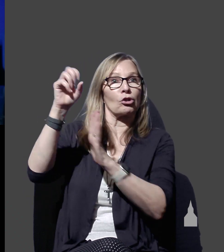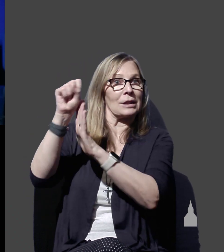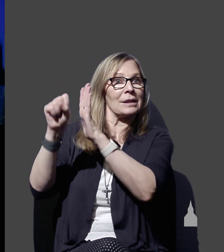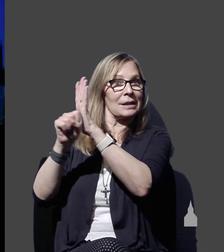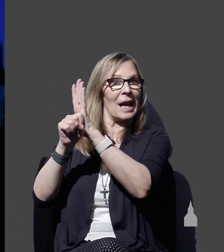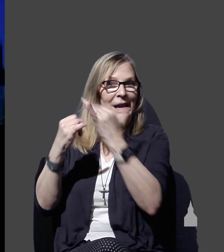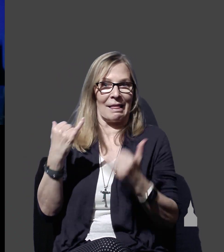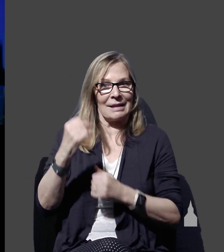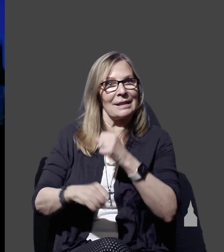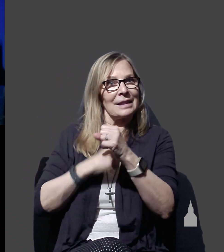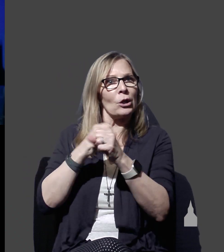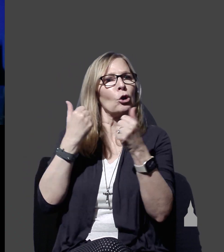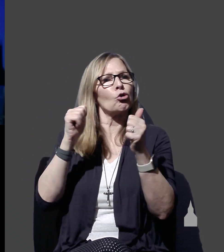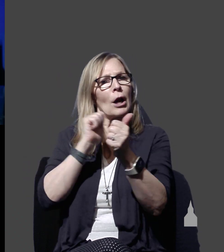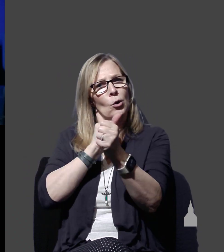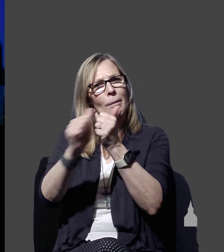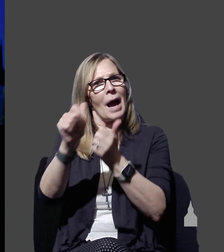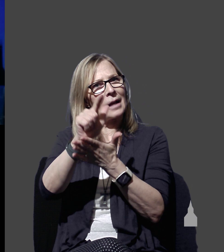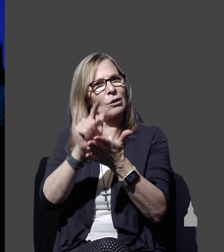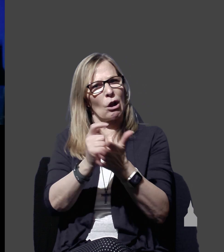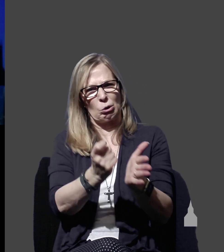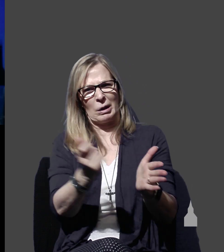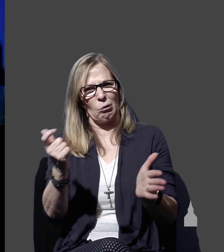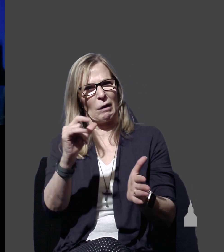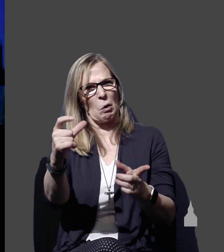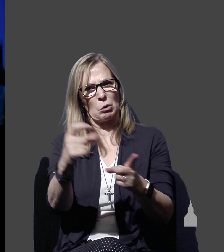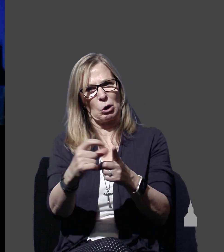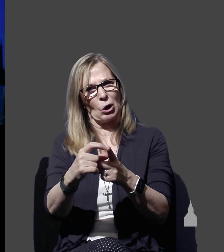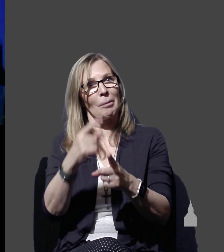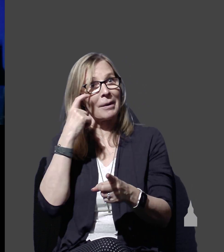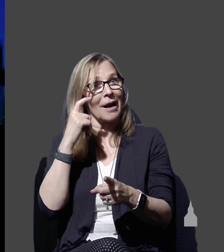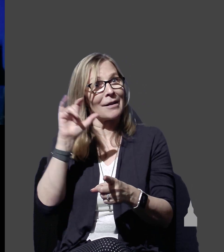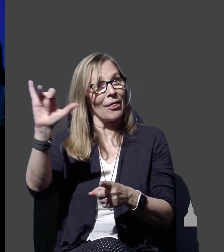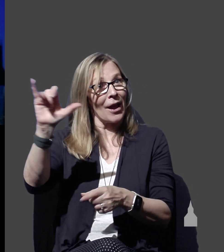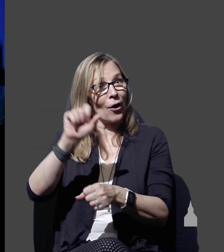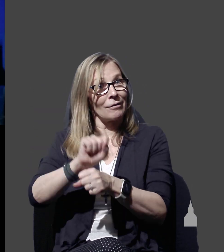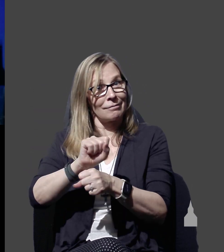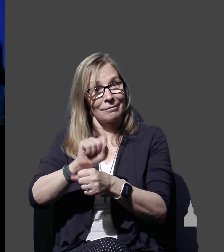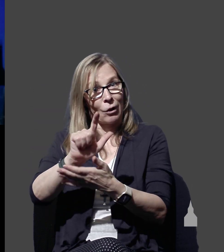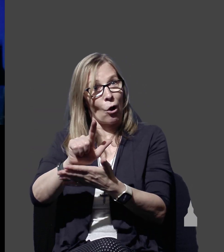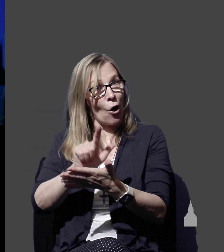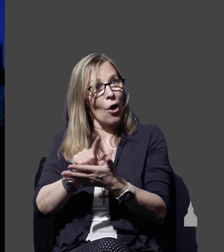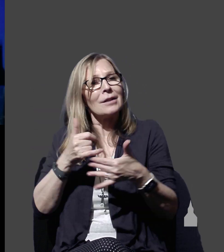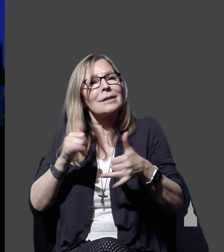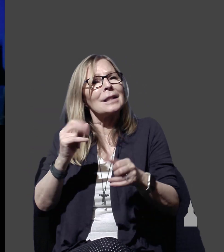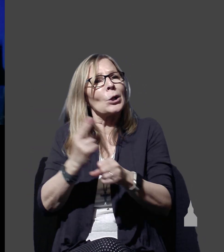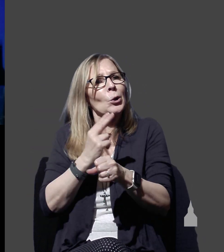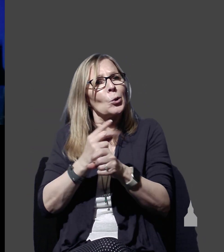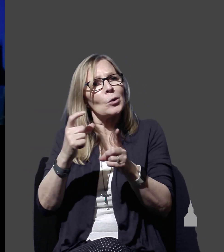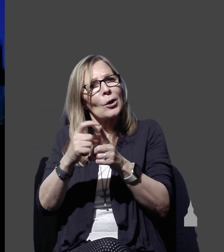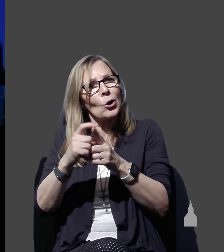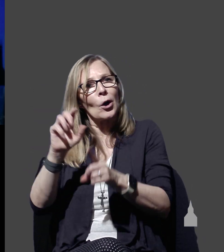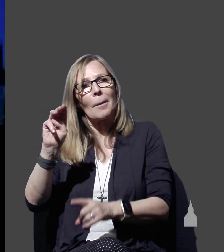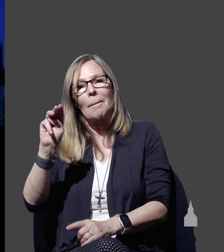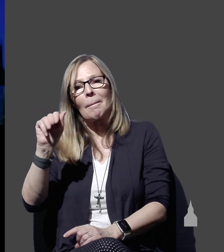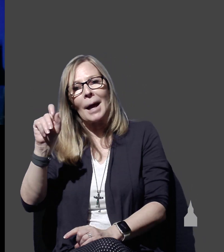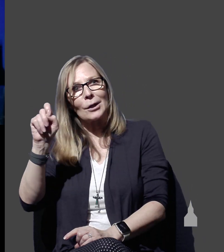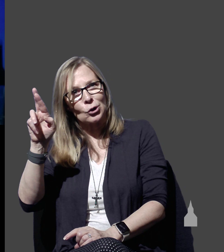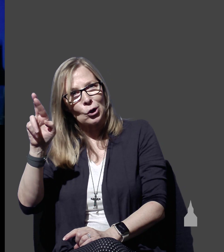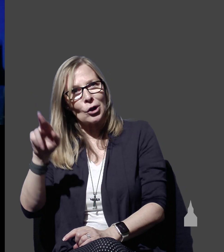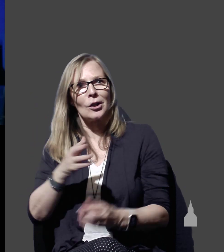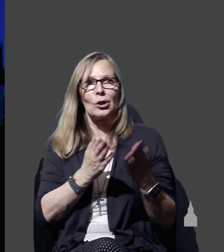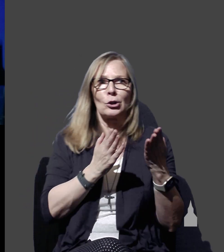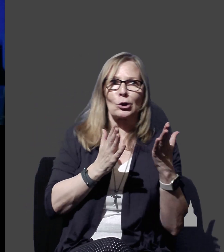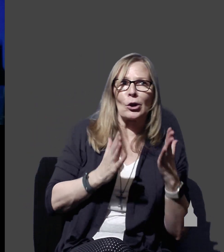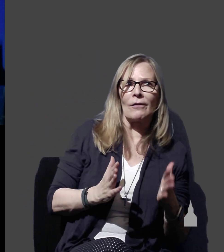they were trying to pass a law to get rid of those terms because their labor law still used the terms master and servant, and they attributed it to the American system